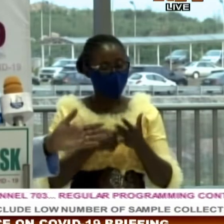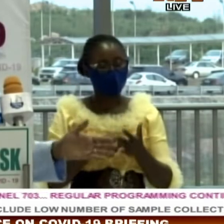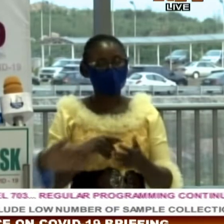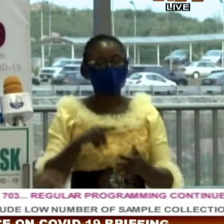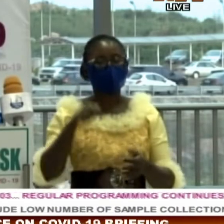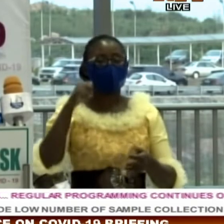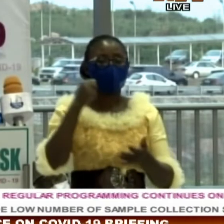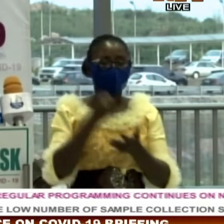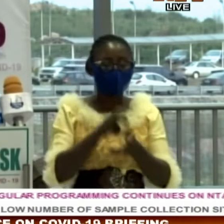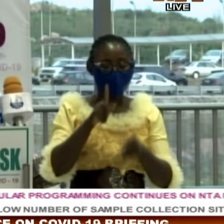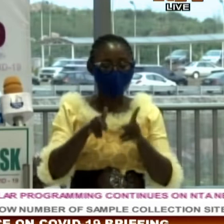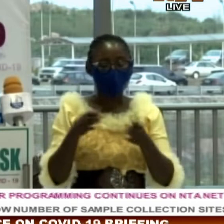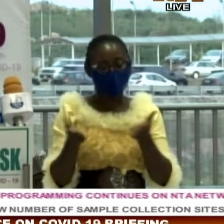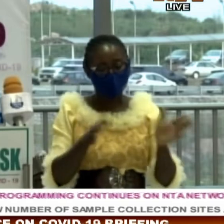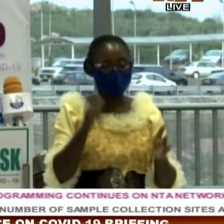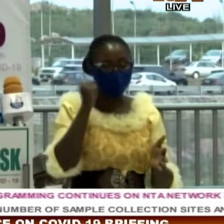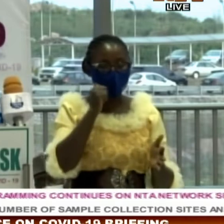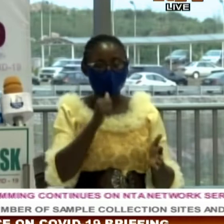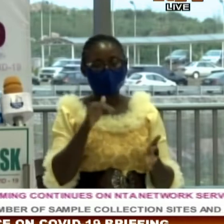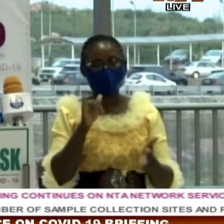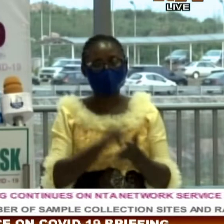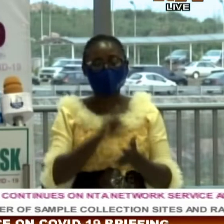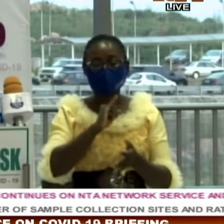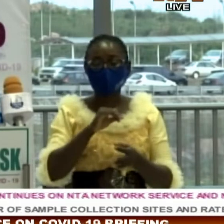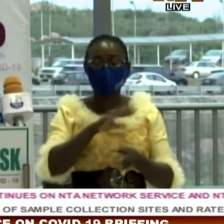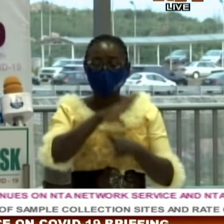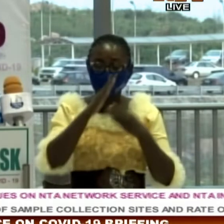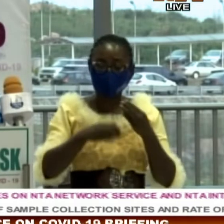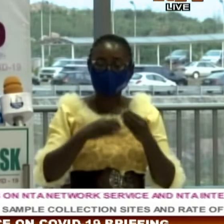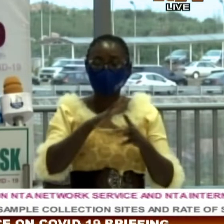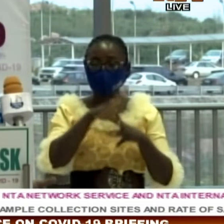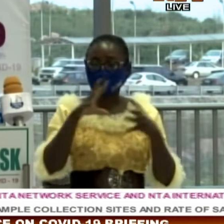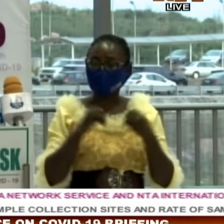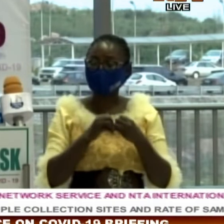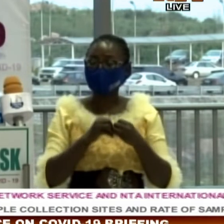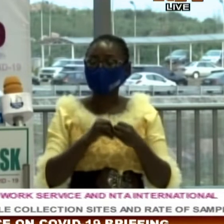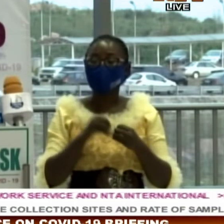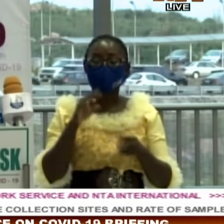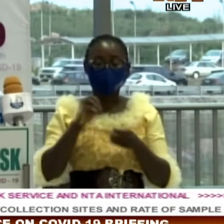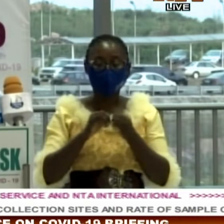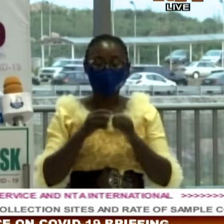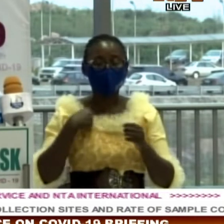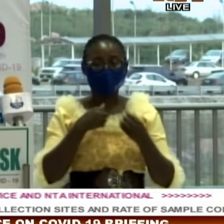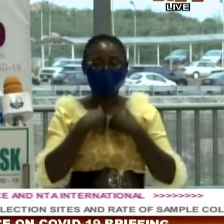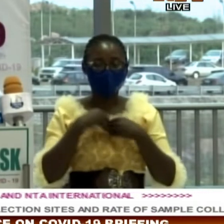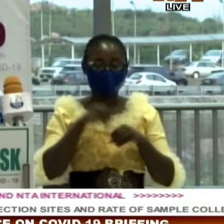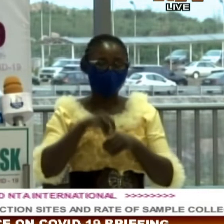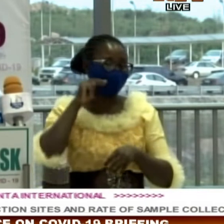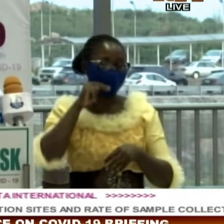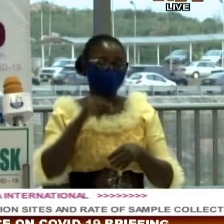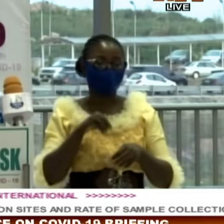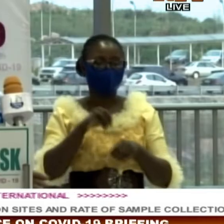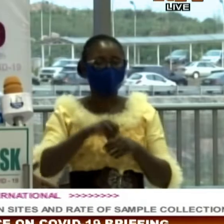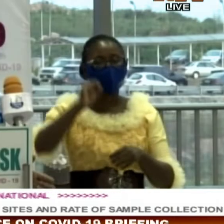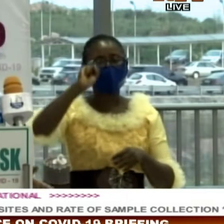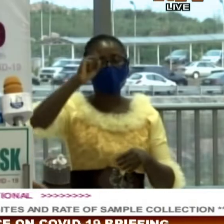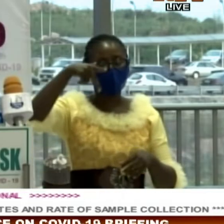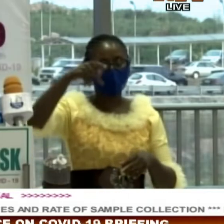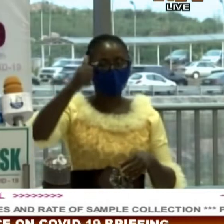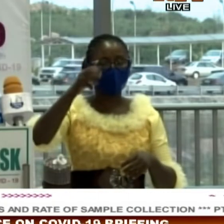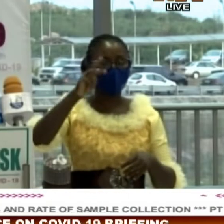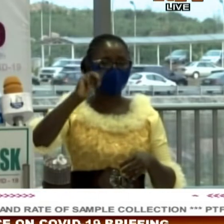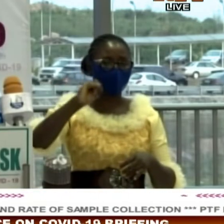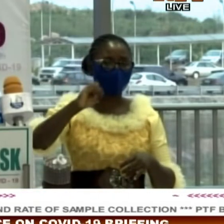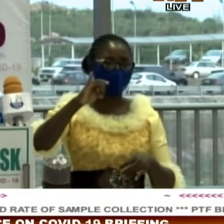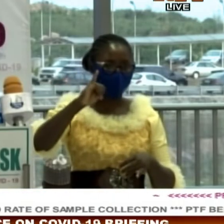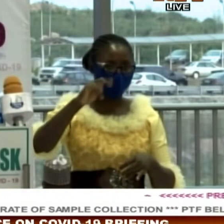total number that we got so far in Nigeria. In Spain, 1,000 people were dying, 47 million people. But we are 200 million